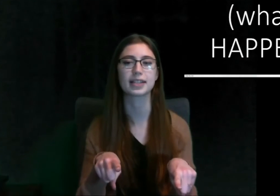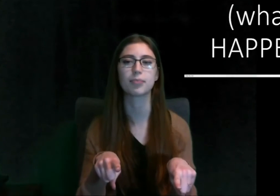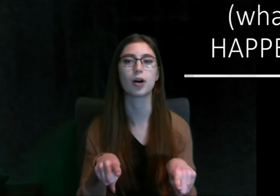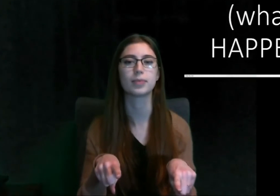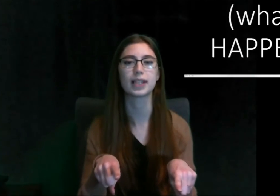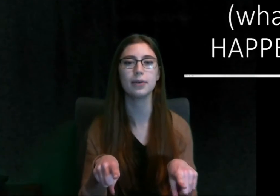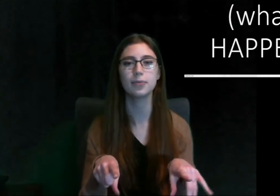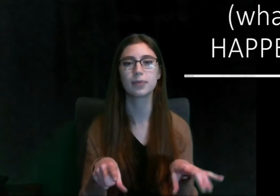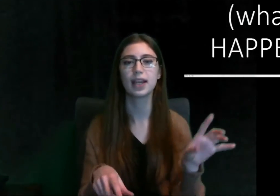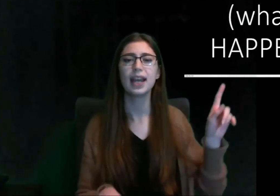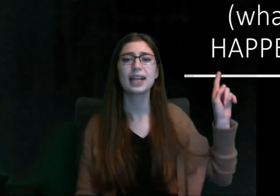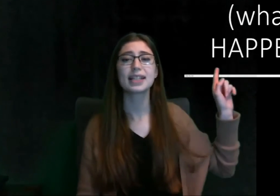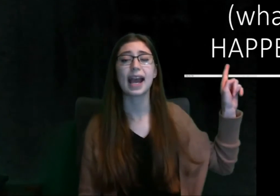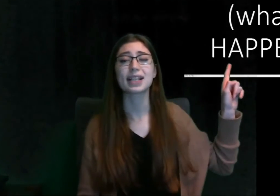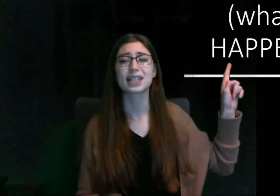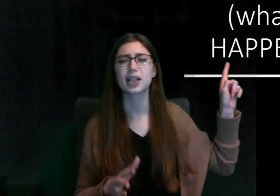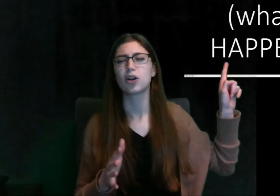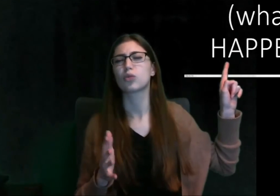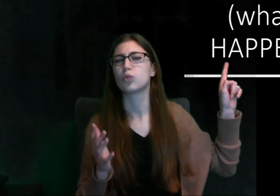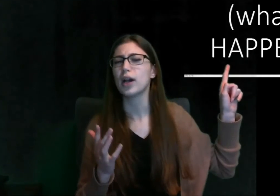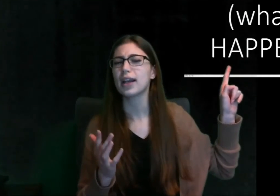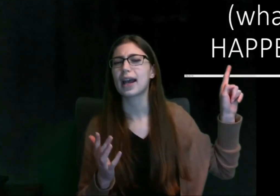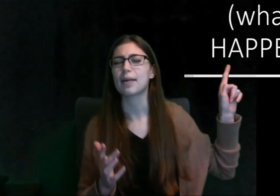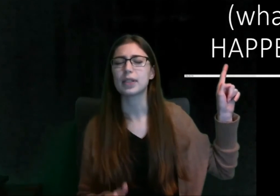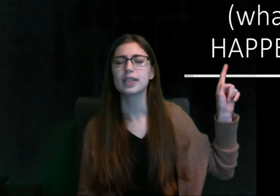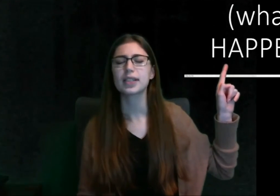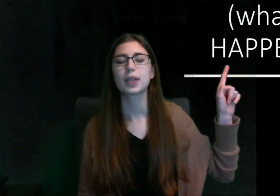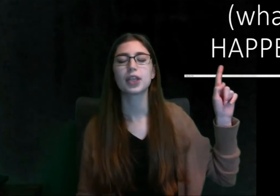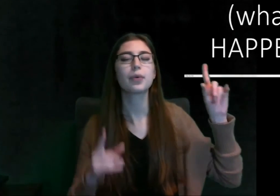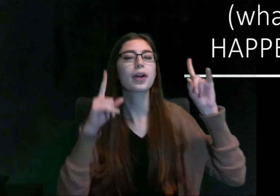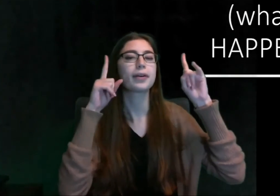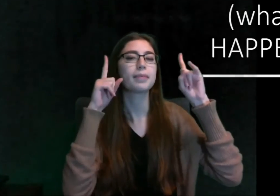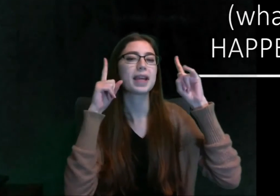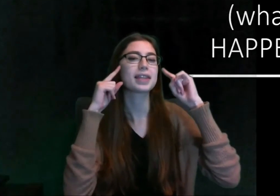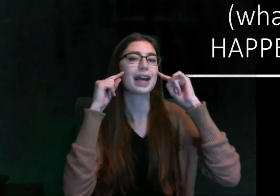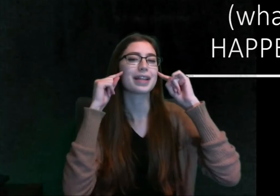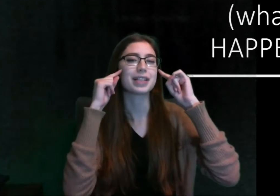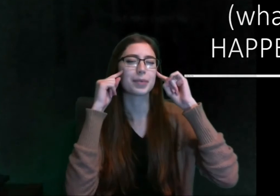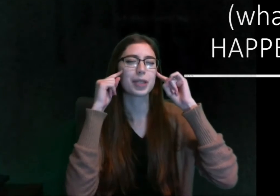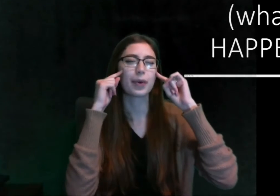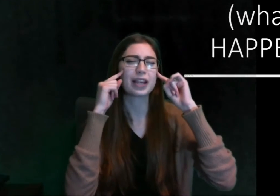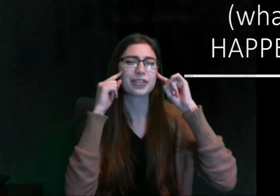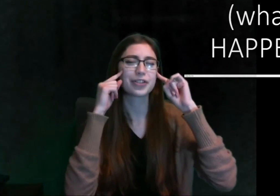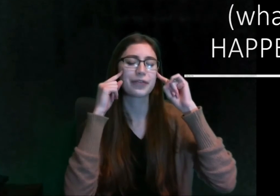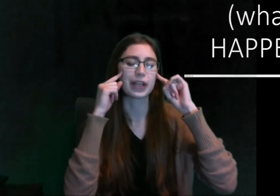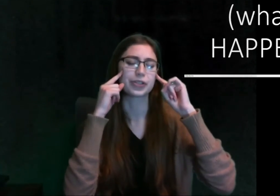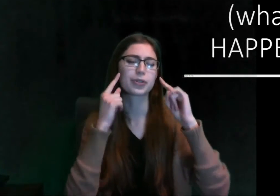palm down. To ask what happened, you are going to make that WH facial